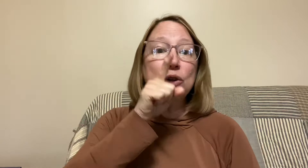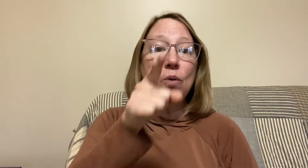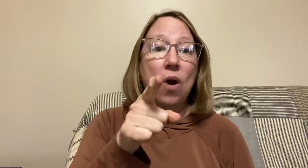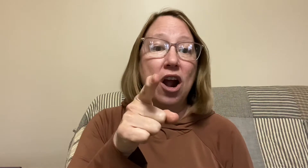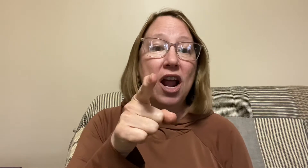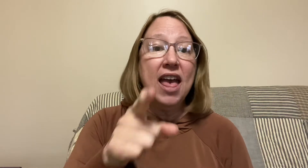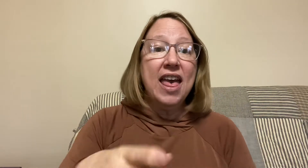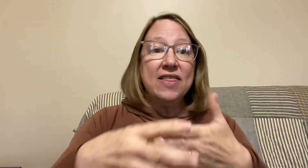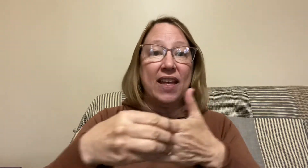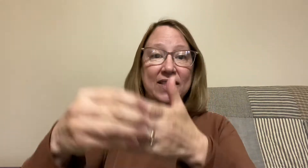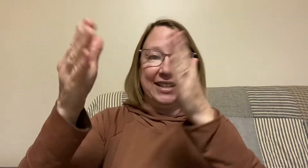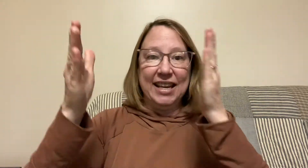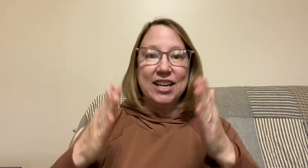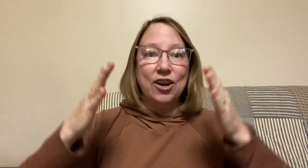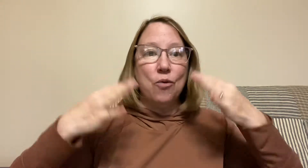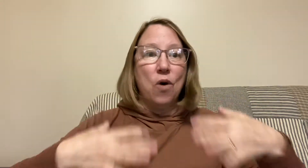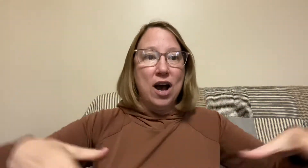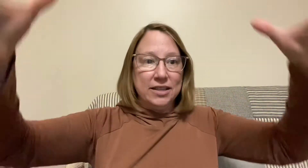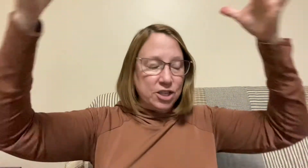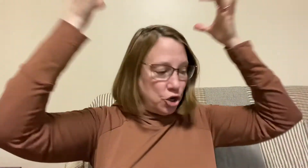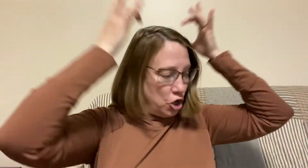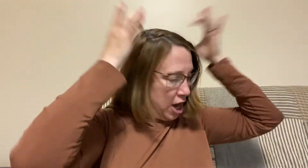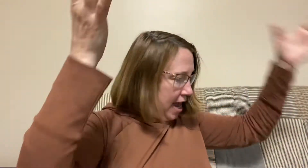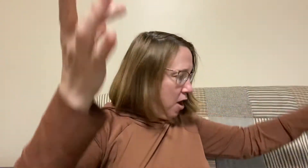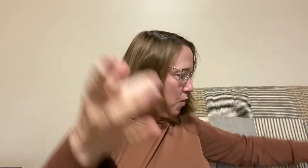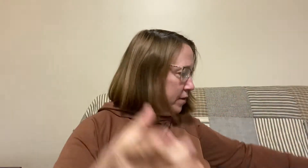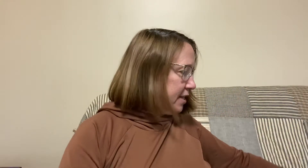and some soldiers.